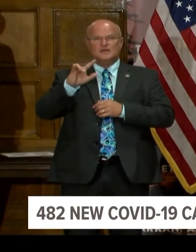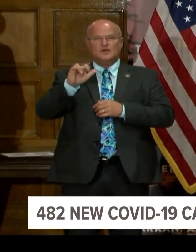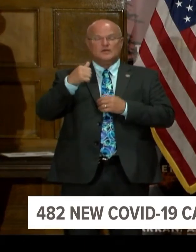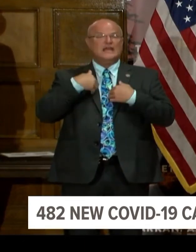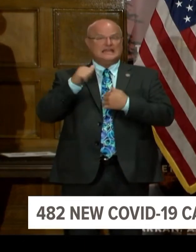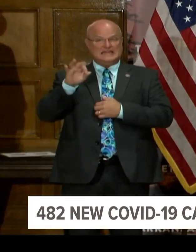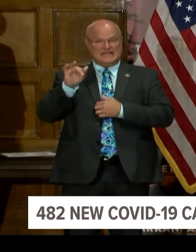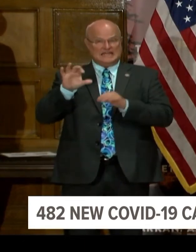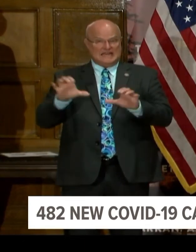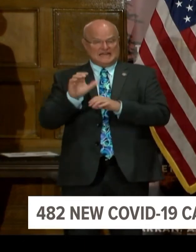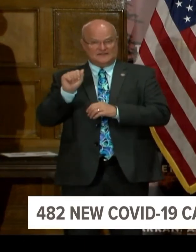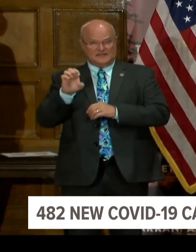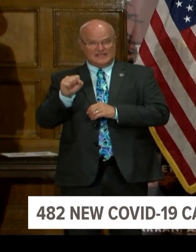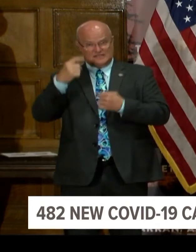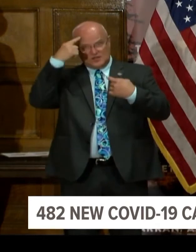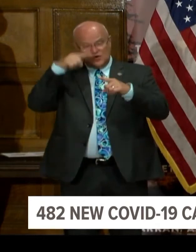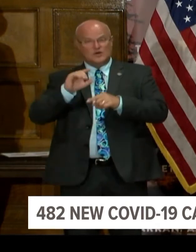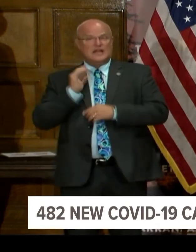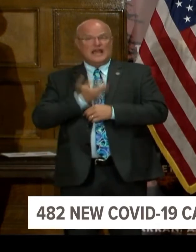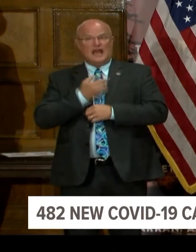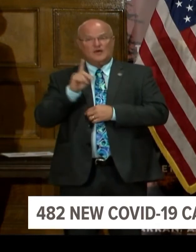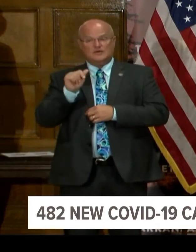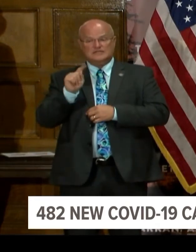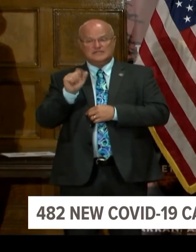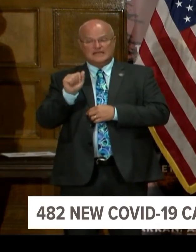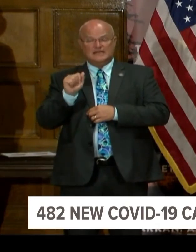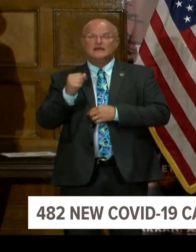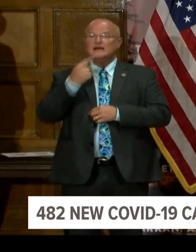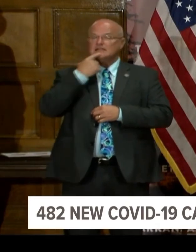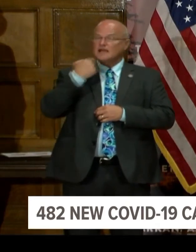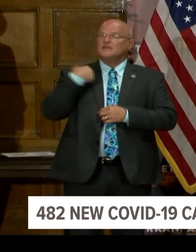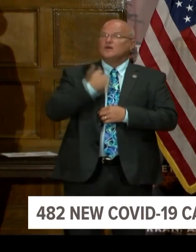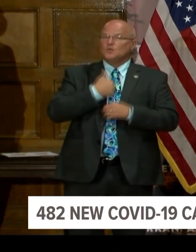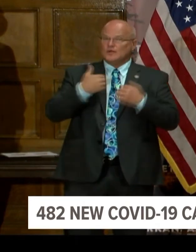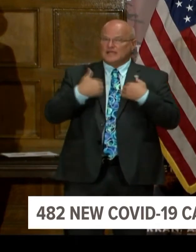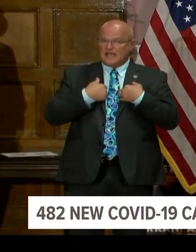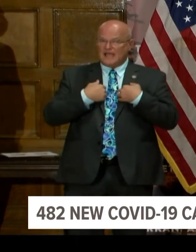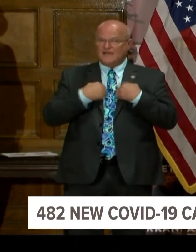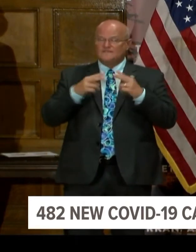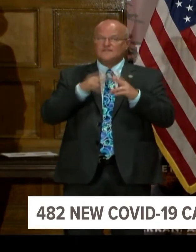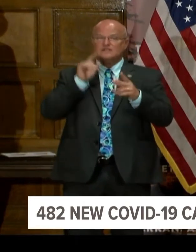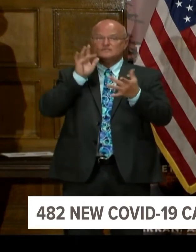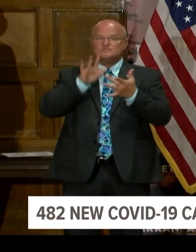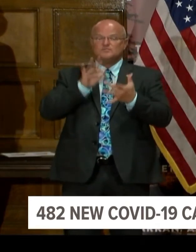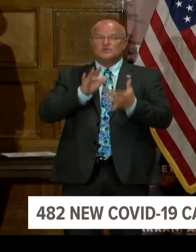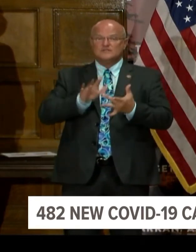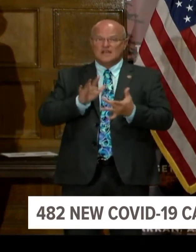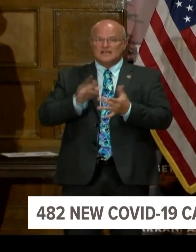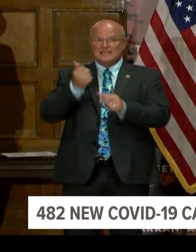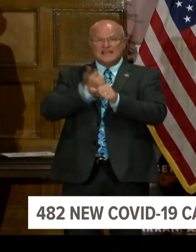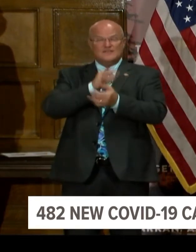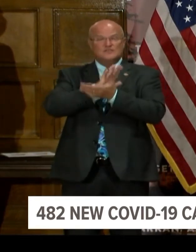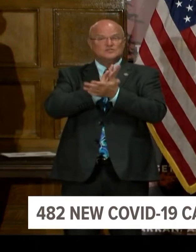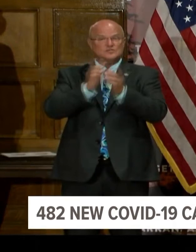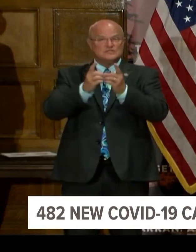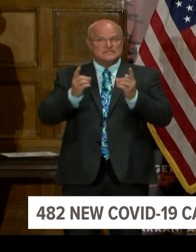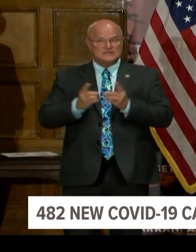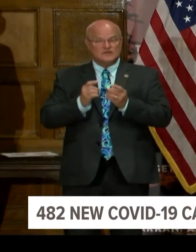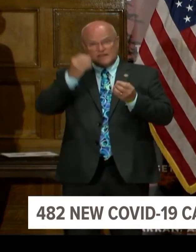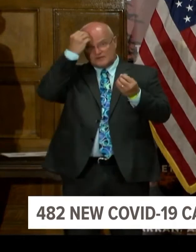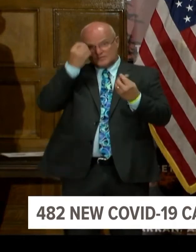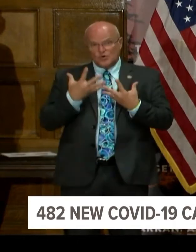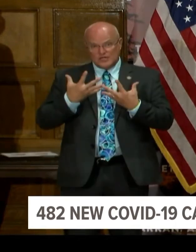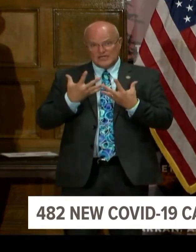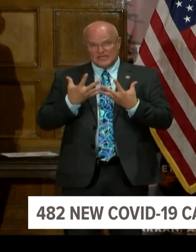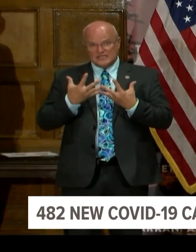have 19 active cases according to our data. I will say that we have various points of contact in every single school district that are reporting to